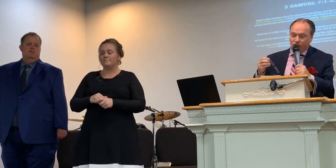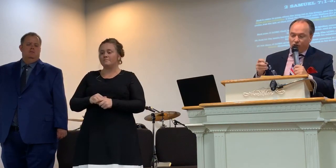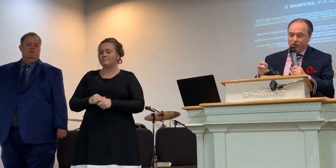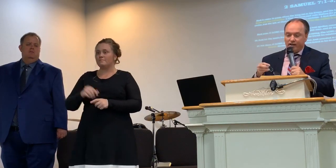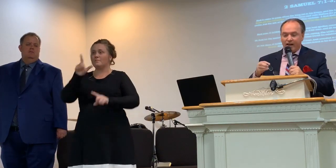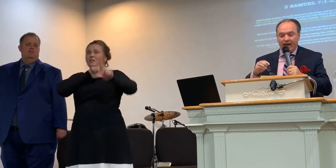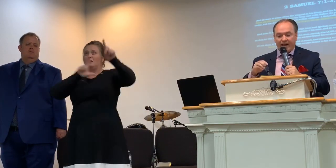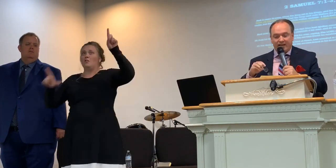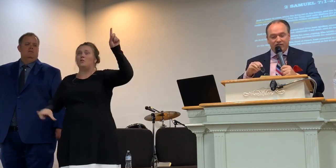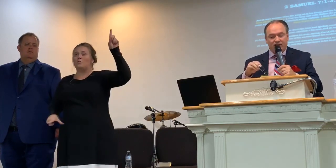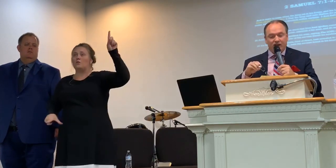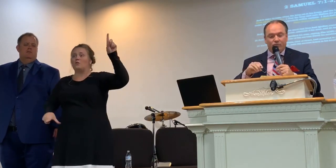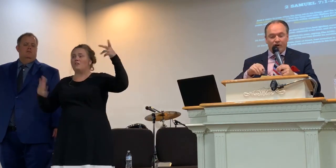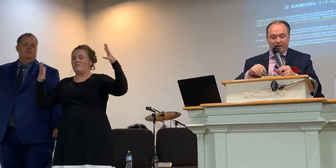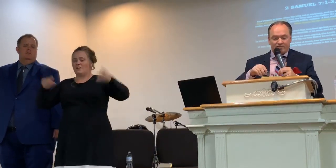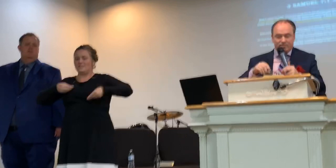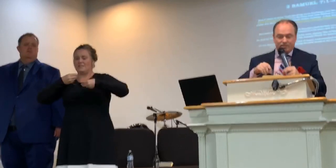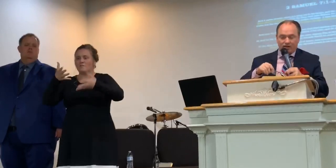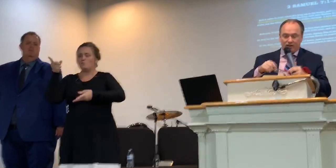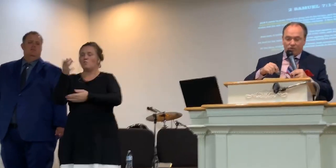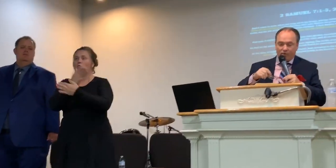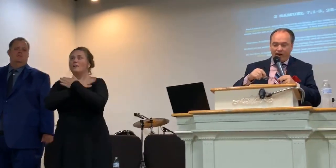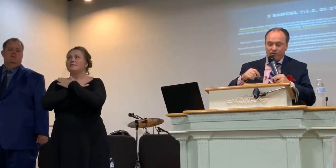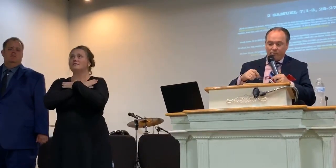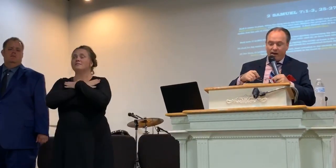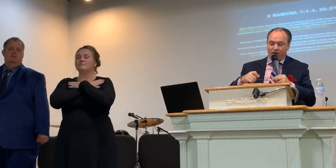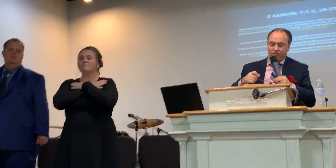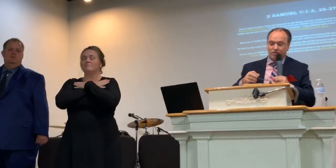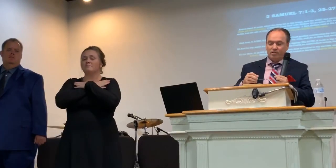and the Lord had given him rest